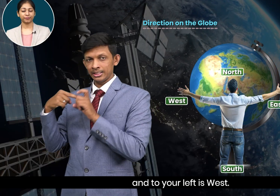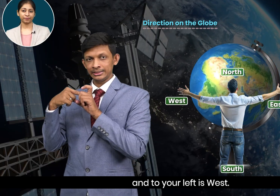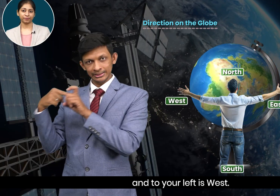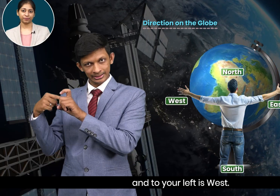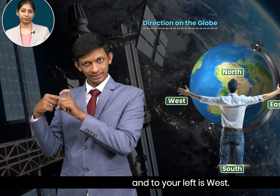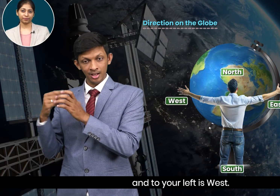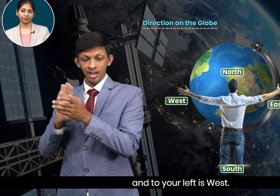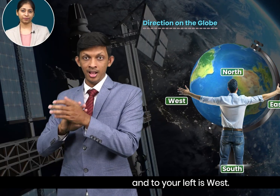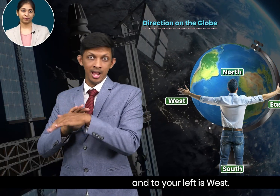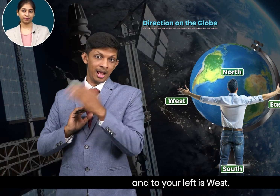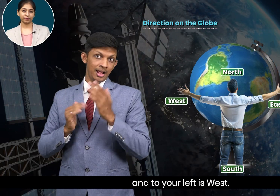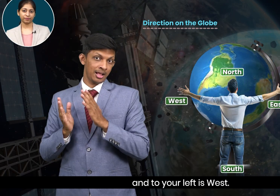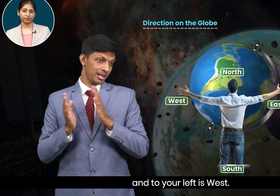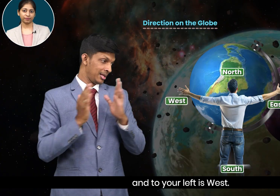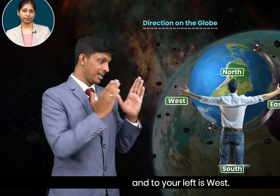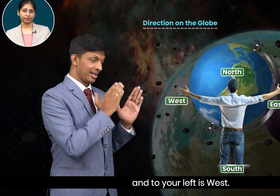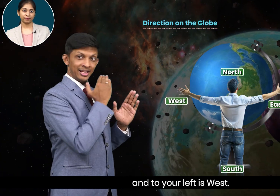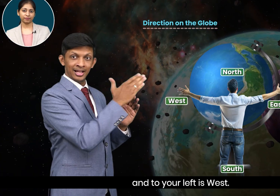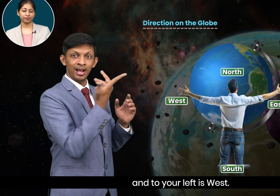west.